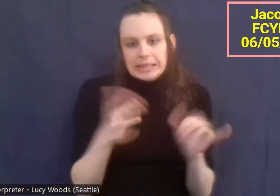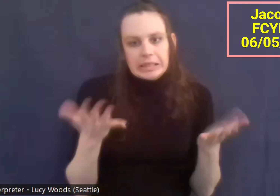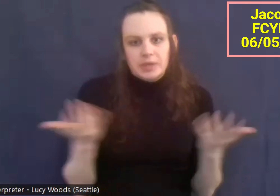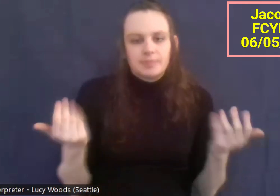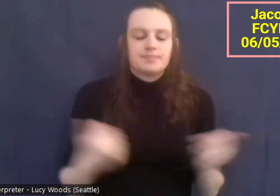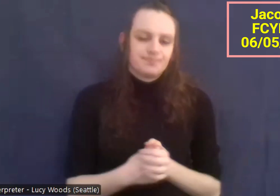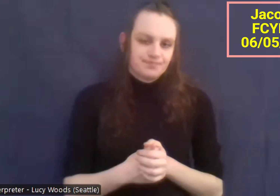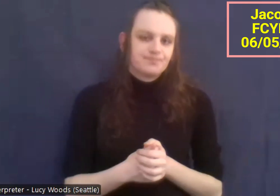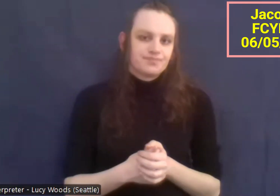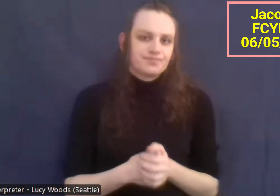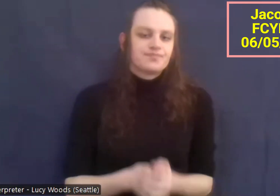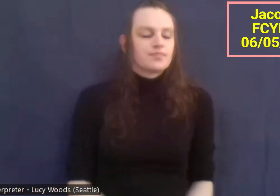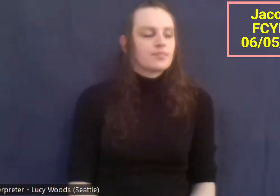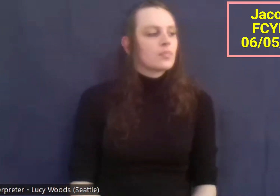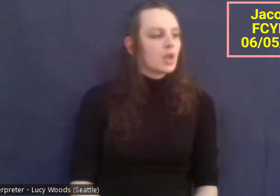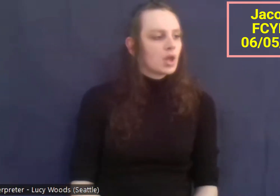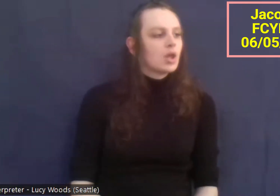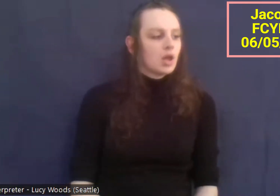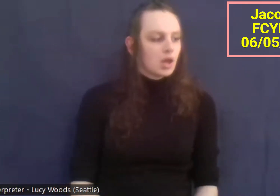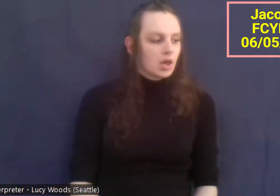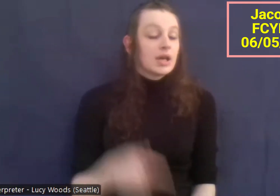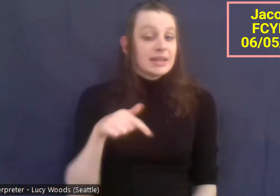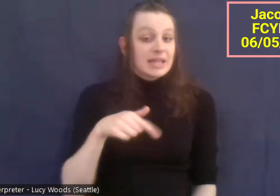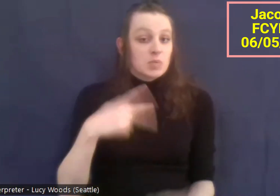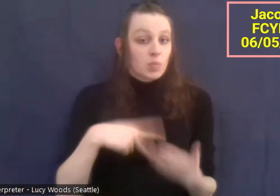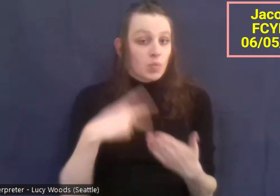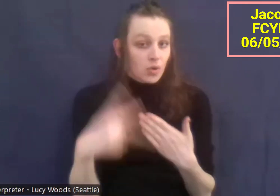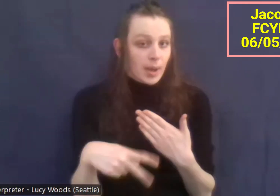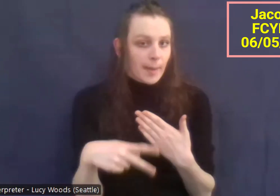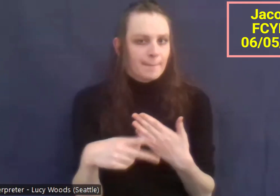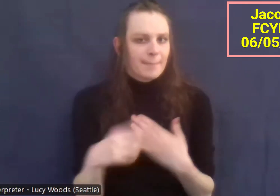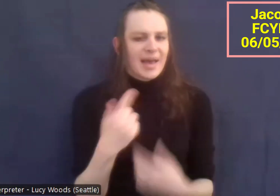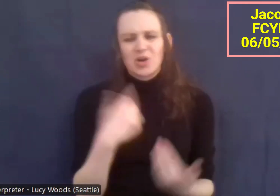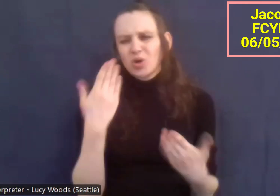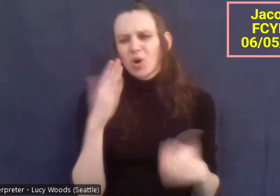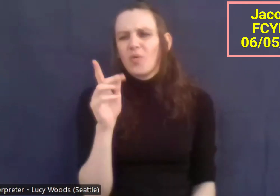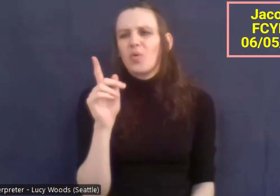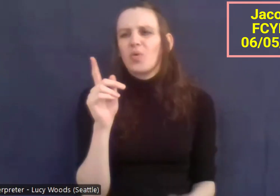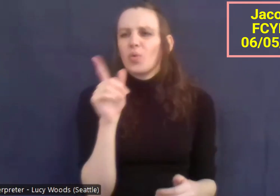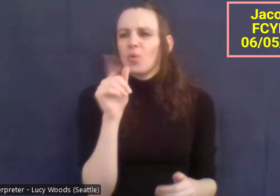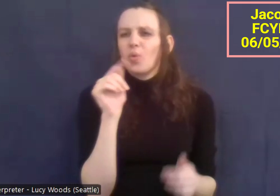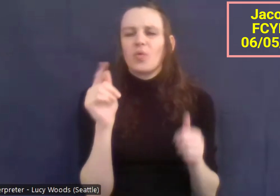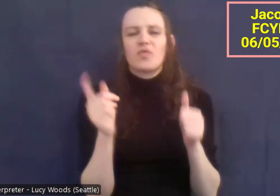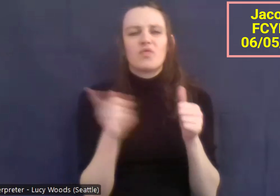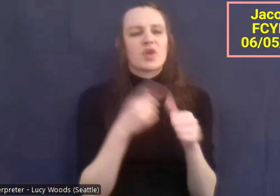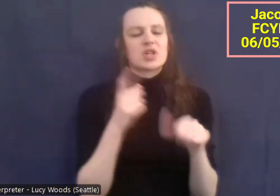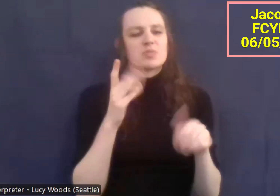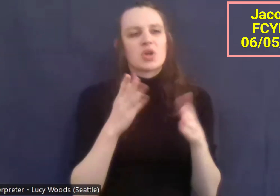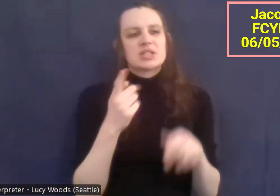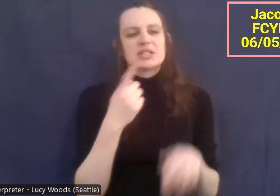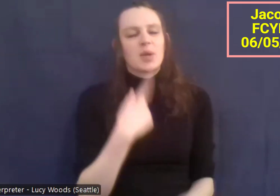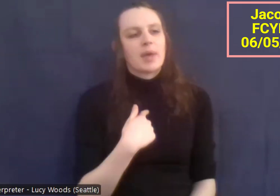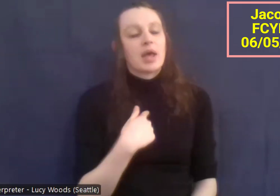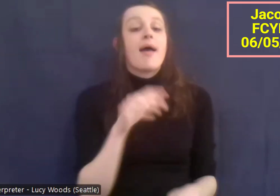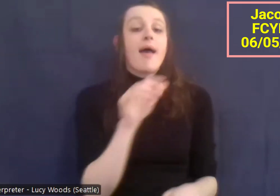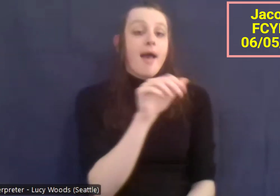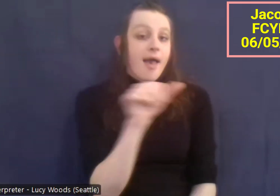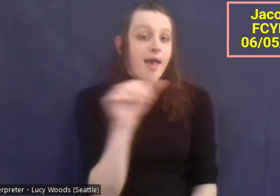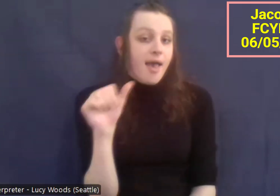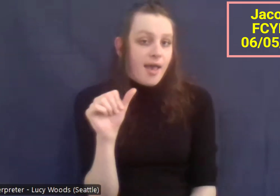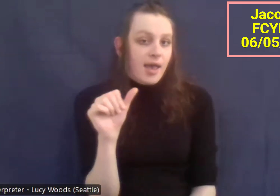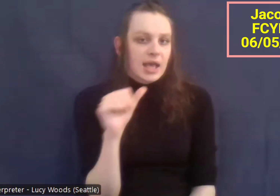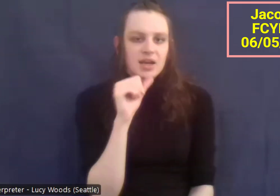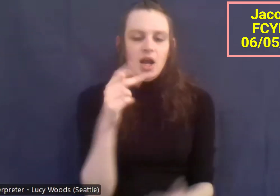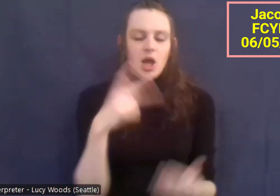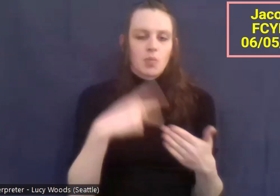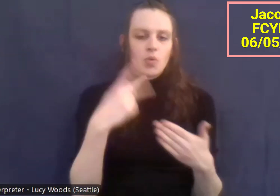This isn't a program. I say this all the time. I don't remember who I heard it from the first time, but AA is not a program for people who want